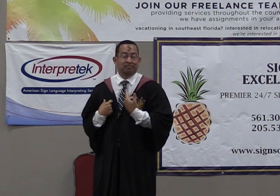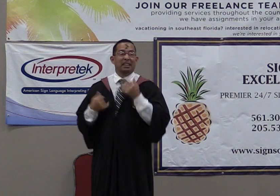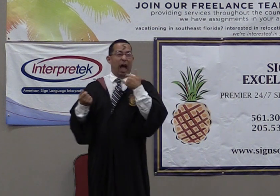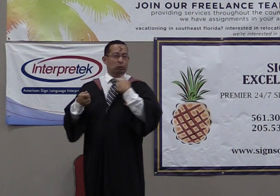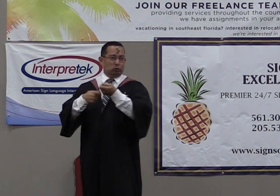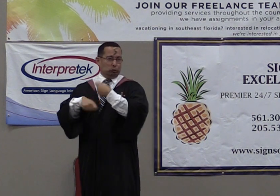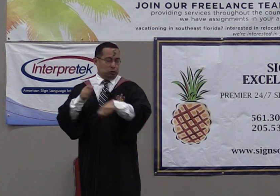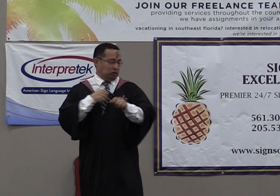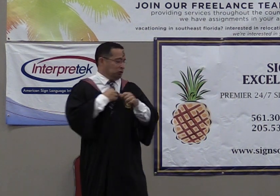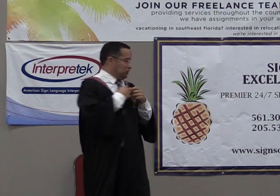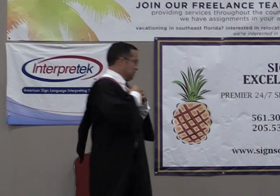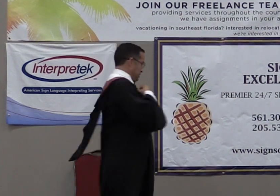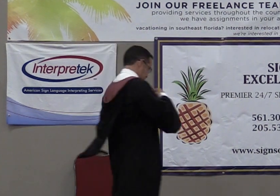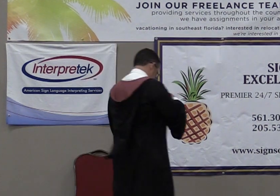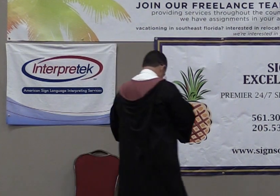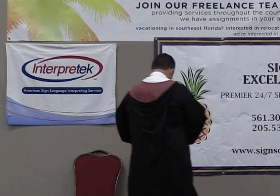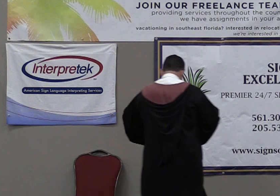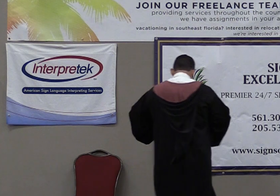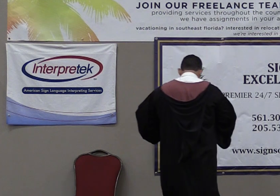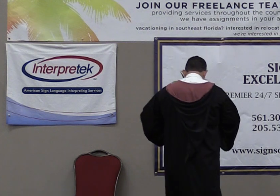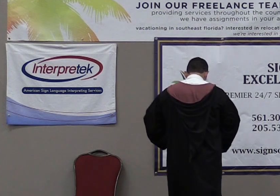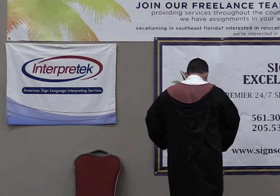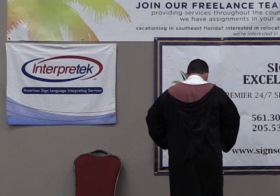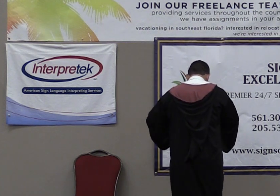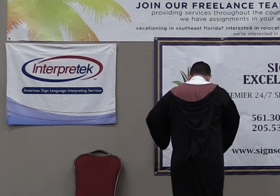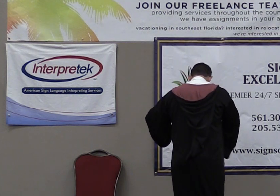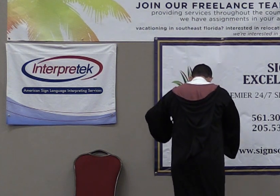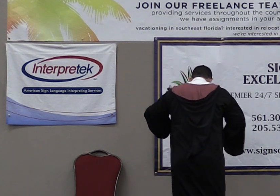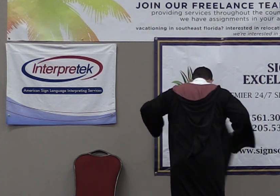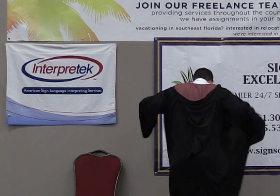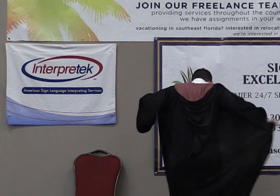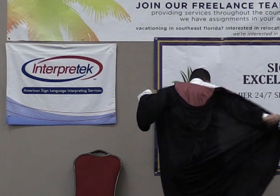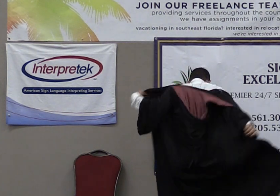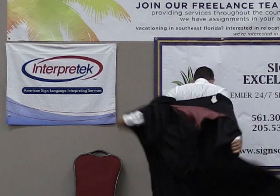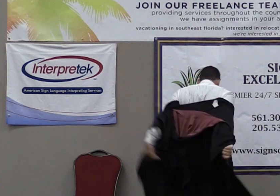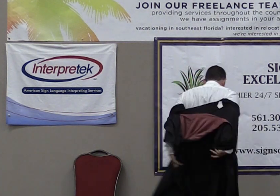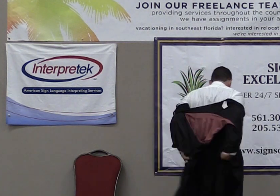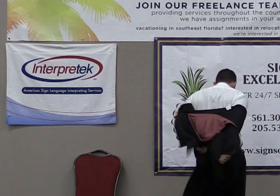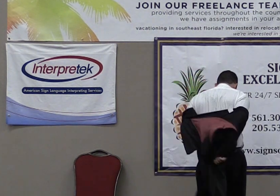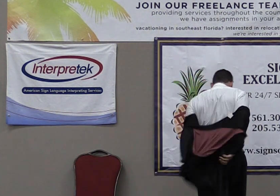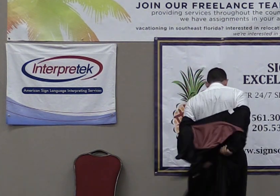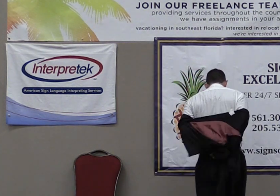bit better, but you know, come on, but I'm switching it out, watch.